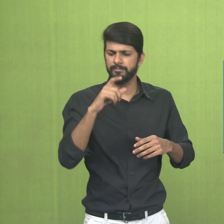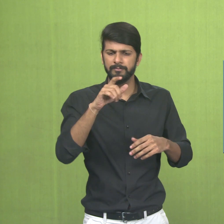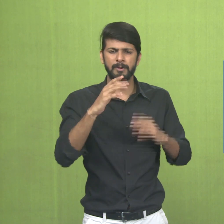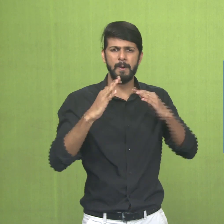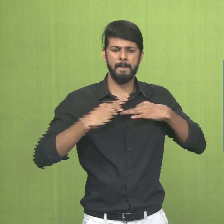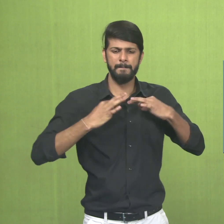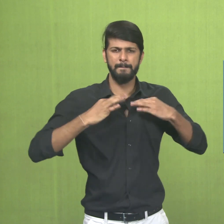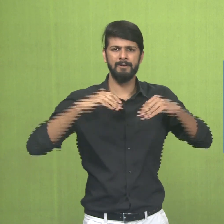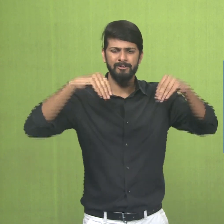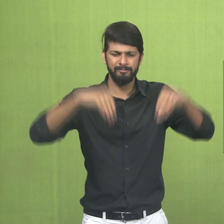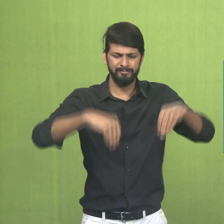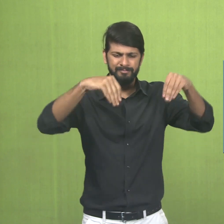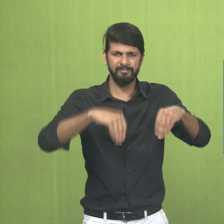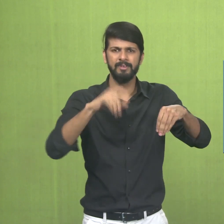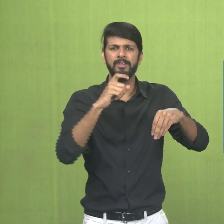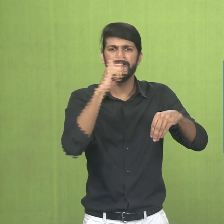was what he used for the color red.